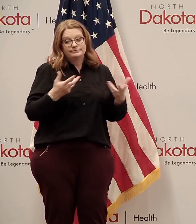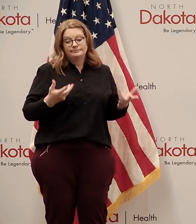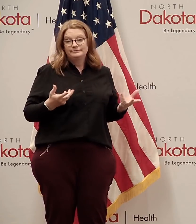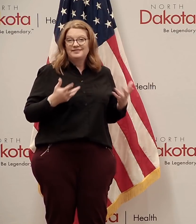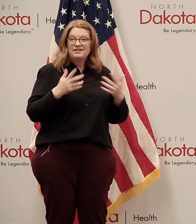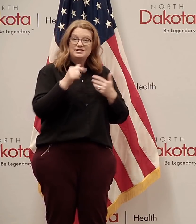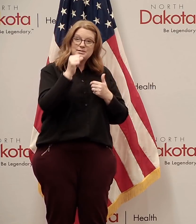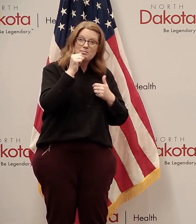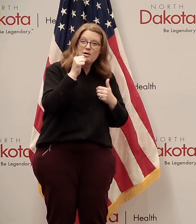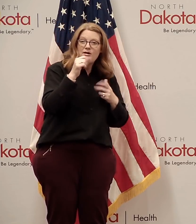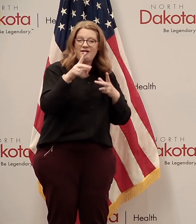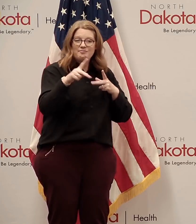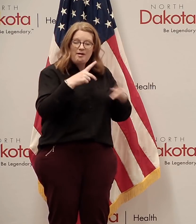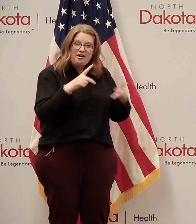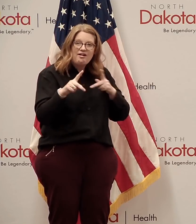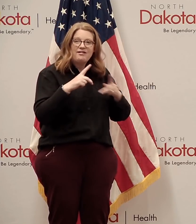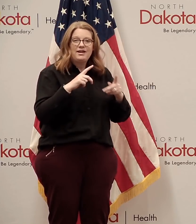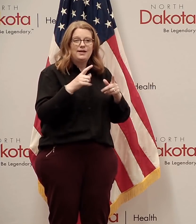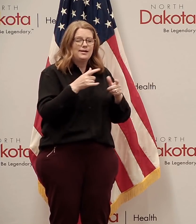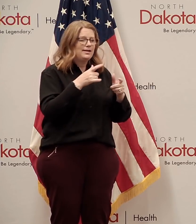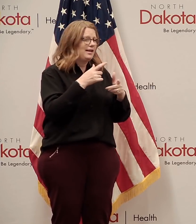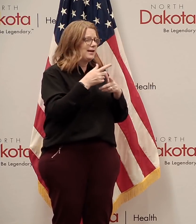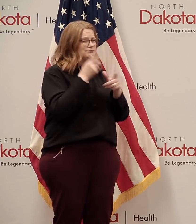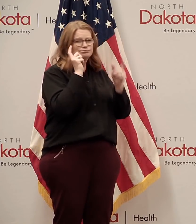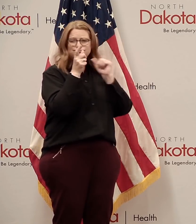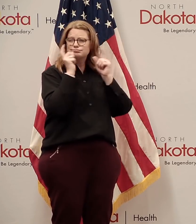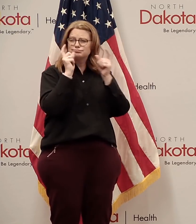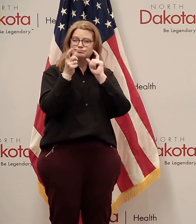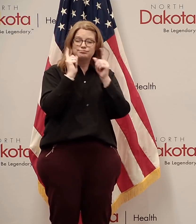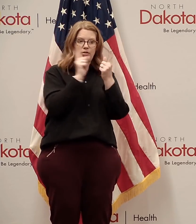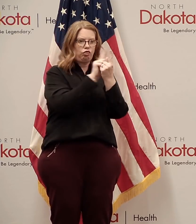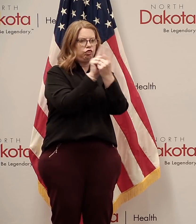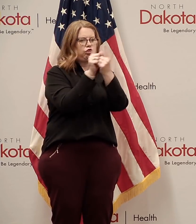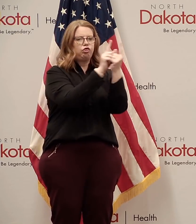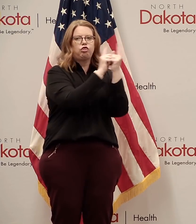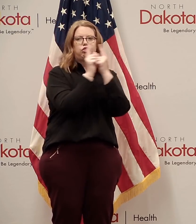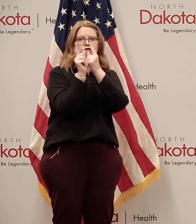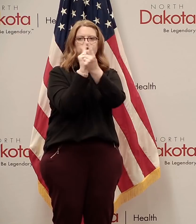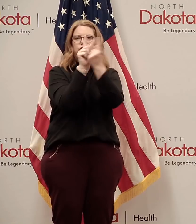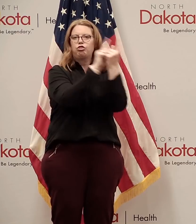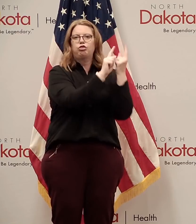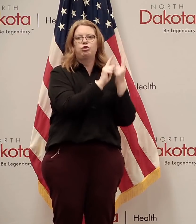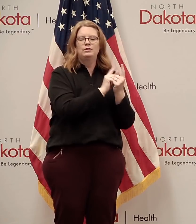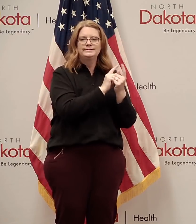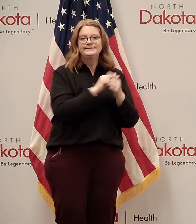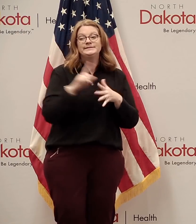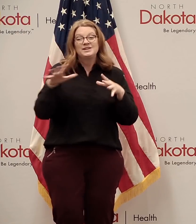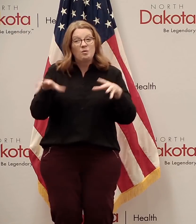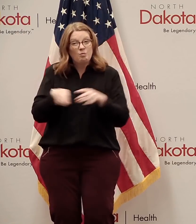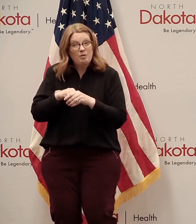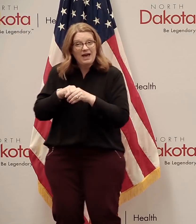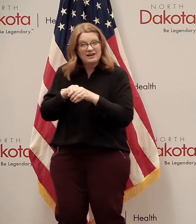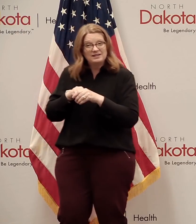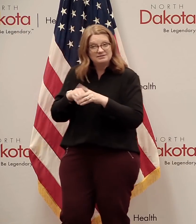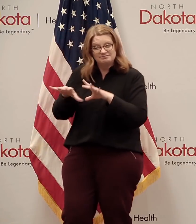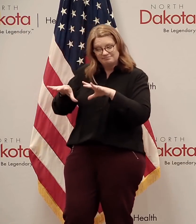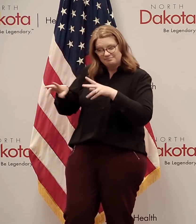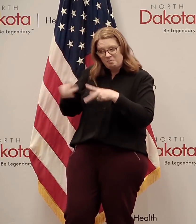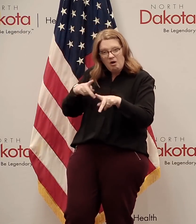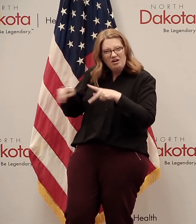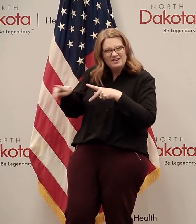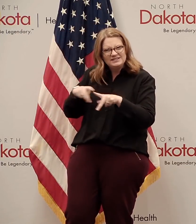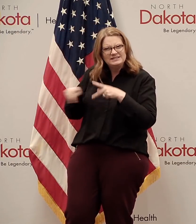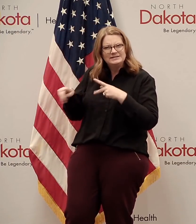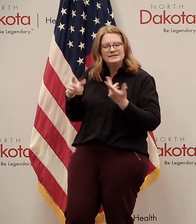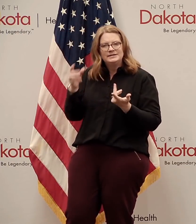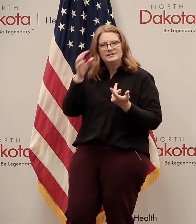crowded bars or parties, and people forget the social distancing part of things. Wedding parties, a number of folks that